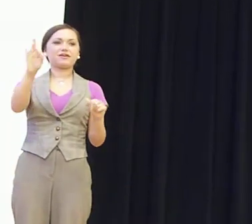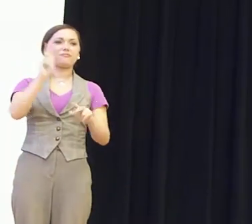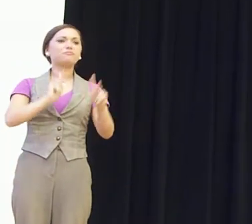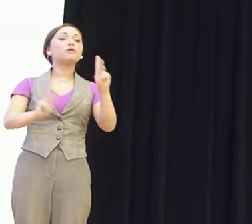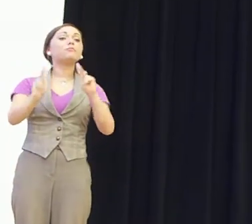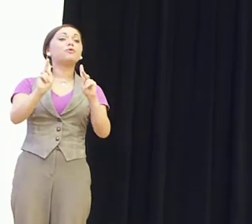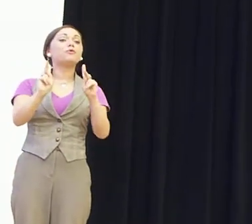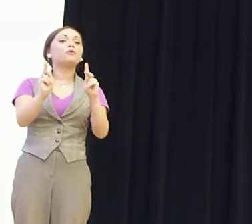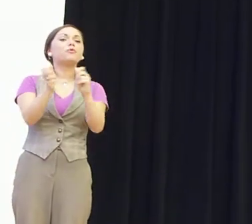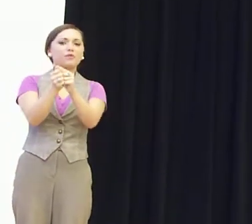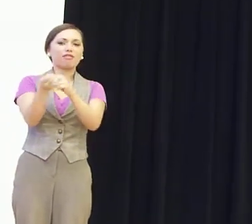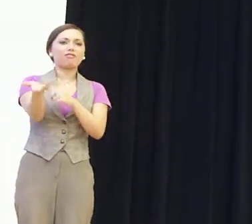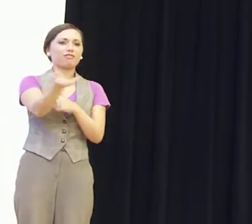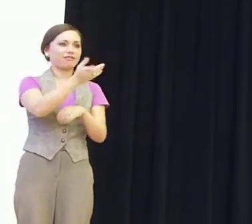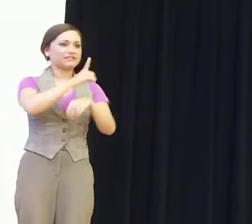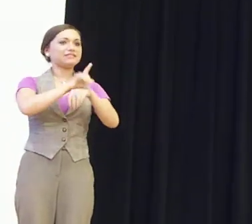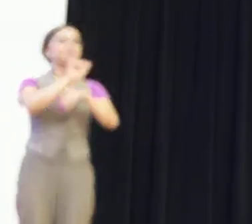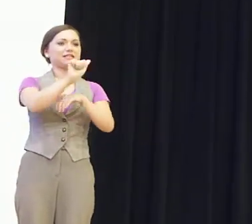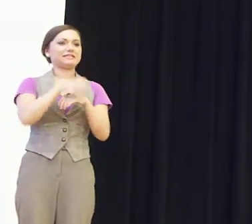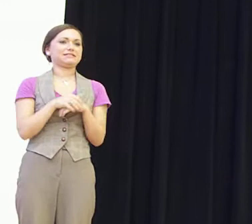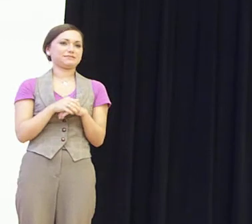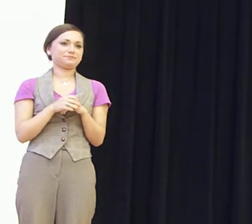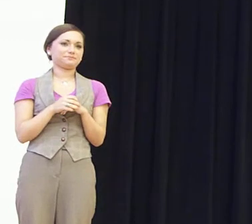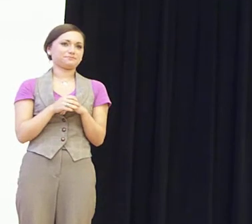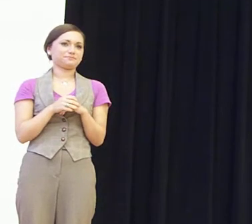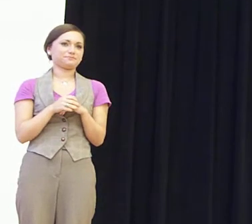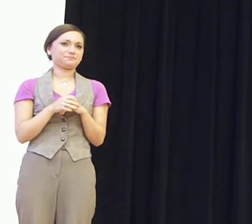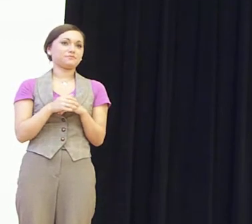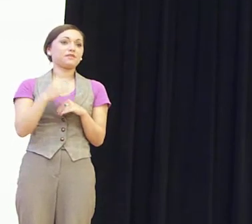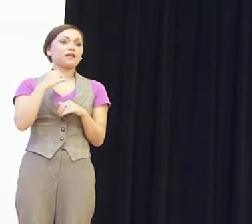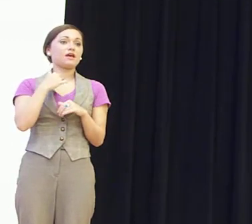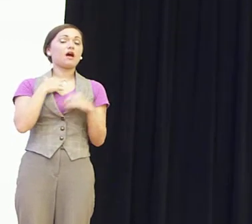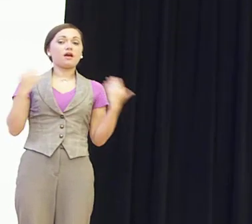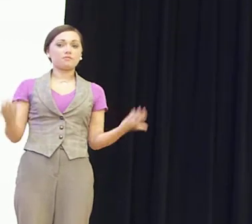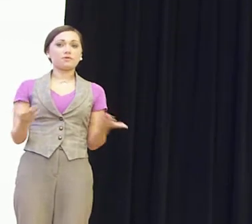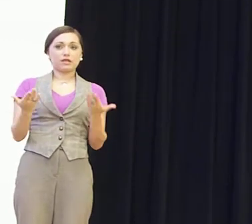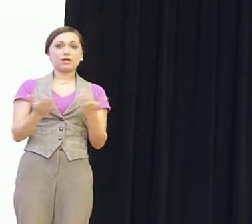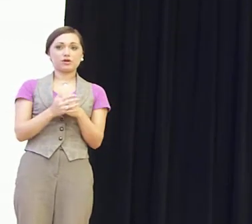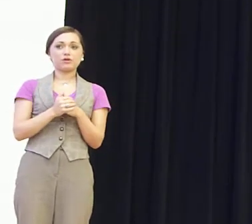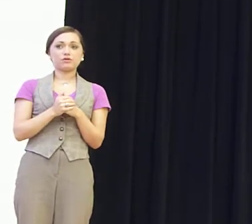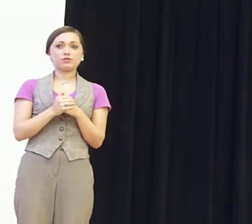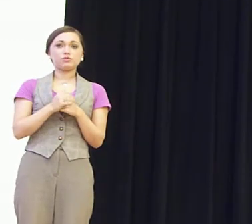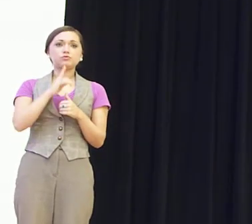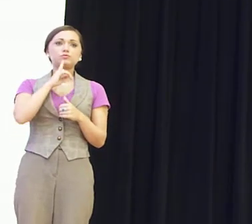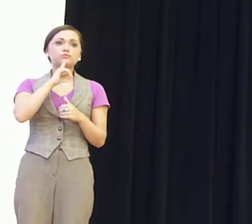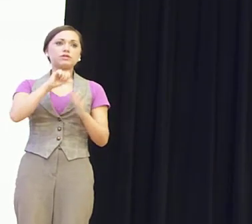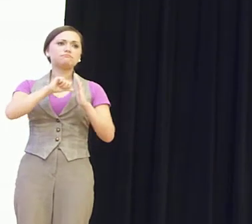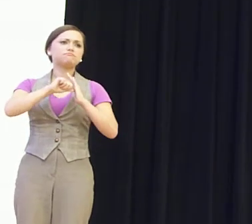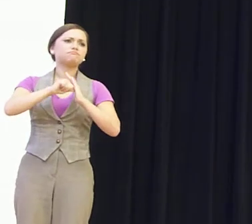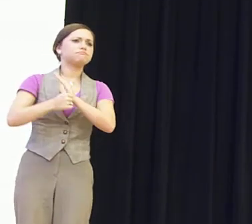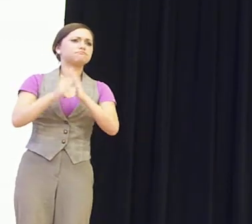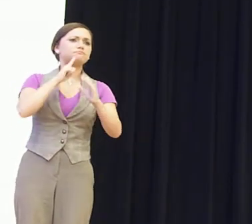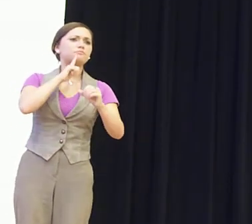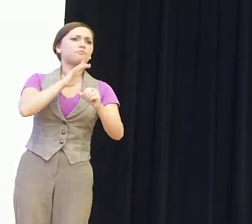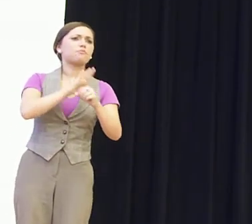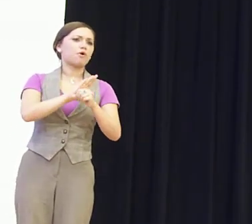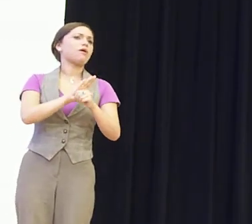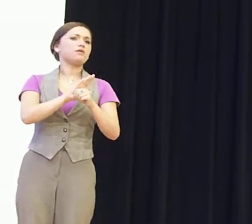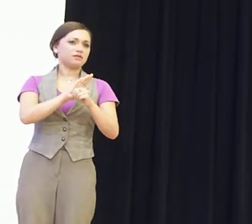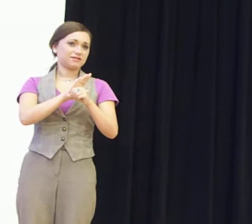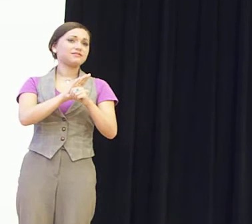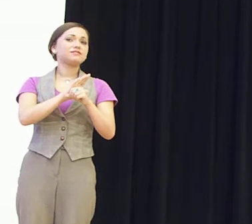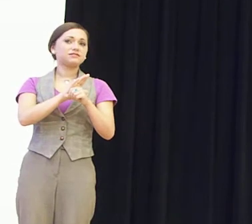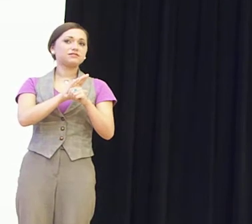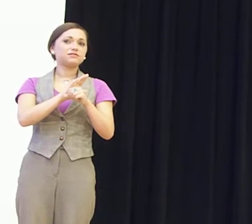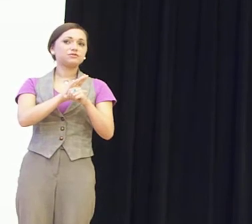with disabilities. I am here to reinforce my commitment to making sure